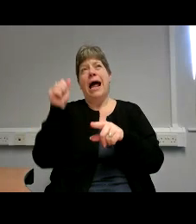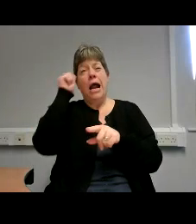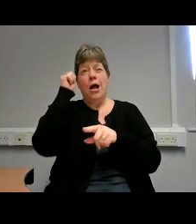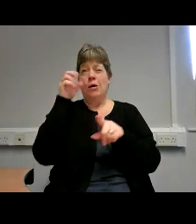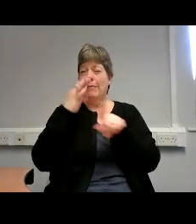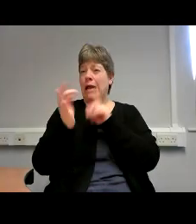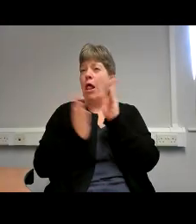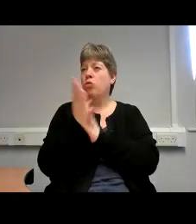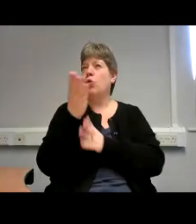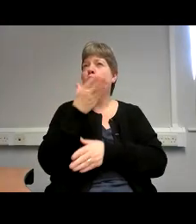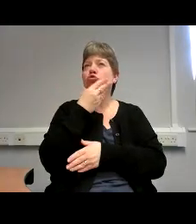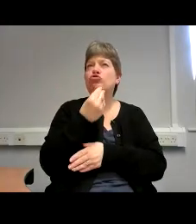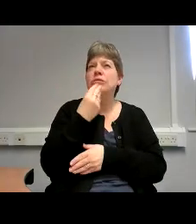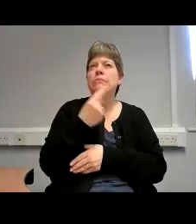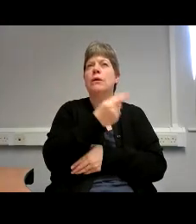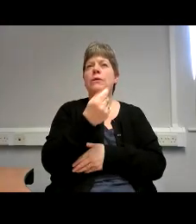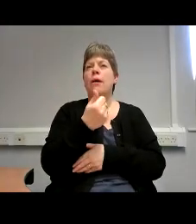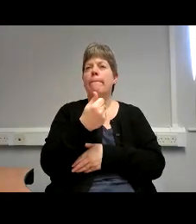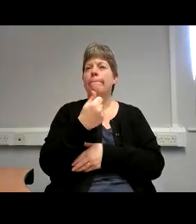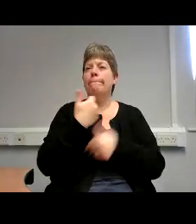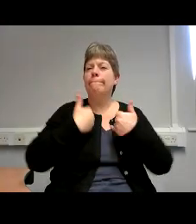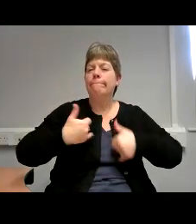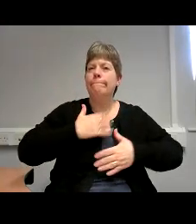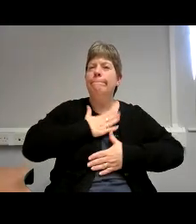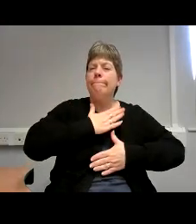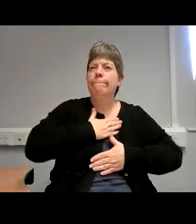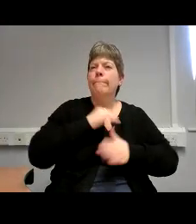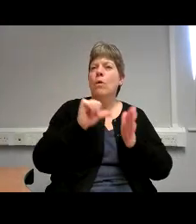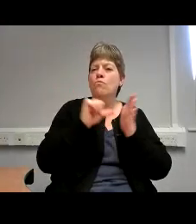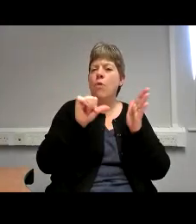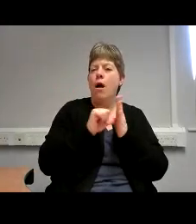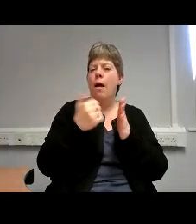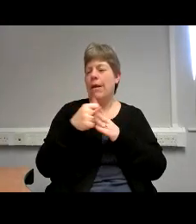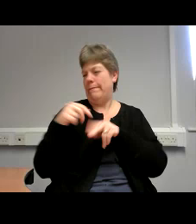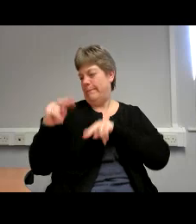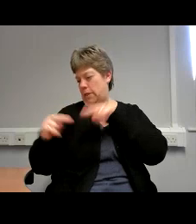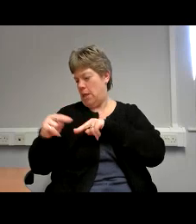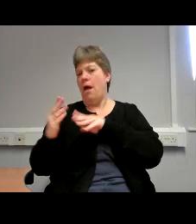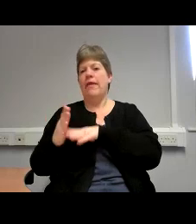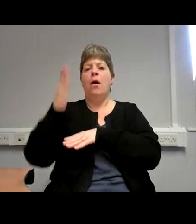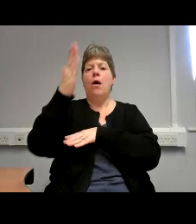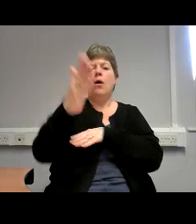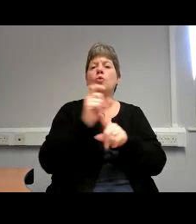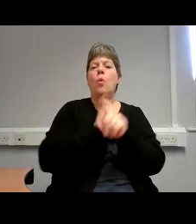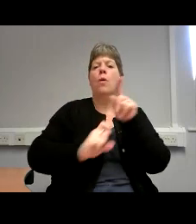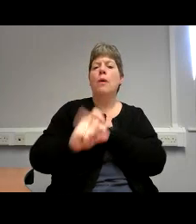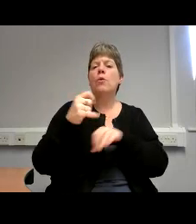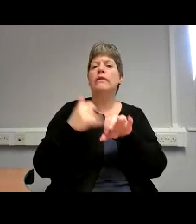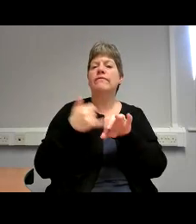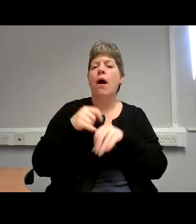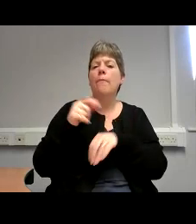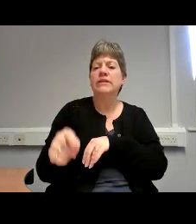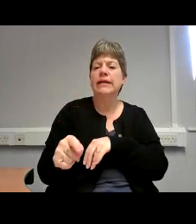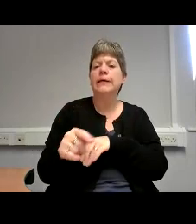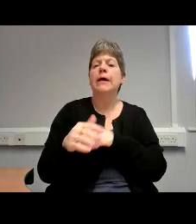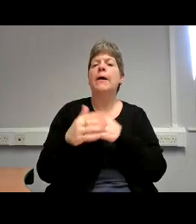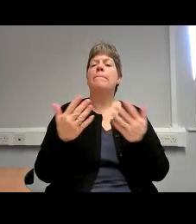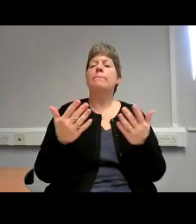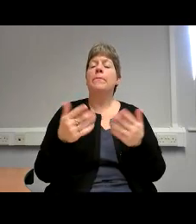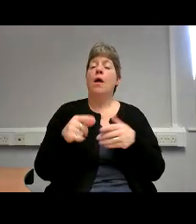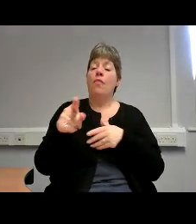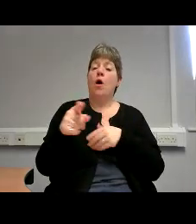some respiratory illness might be triaged to the community pharmacy, and the patient would attend the community pharmacy to be seen. So those pharmacists in